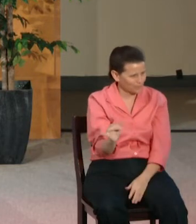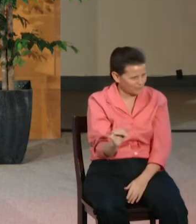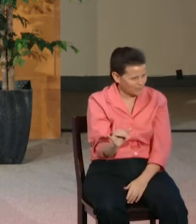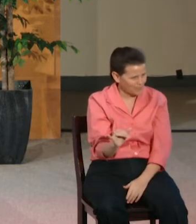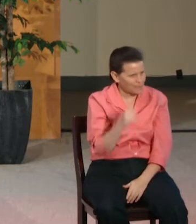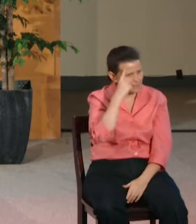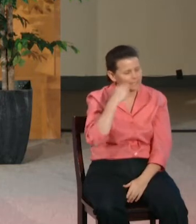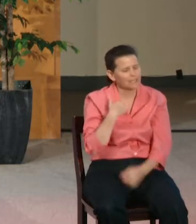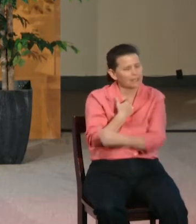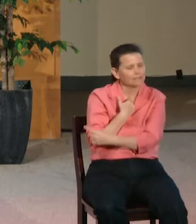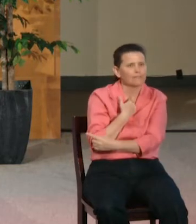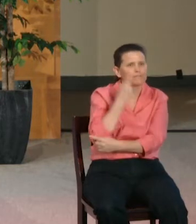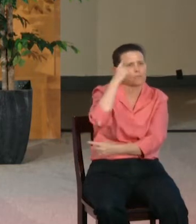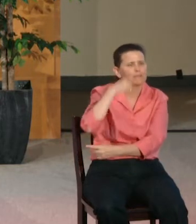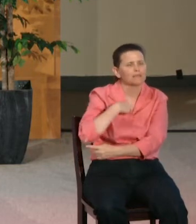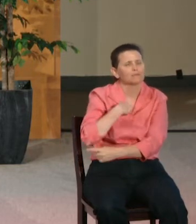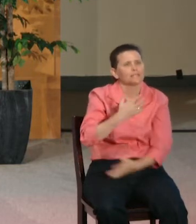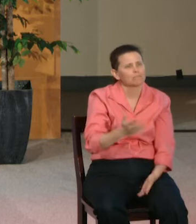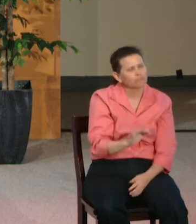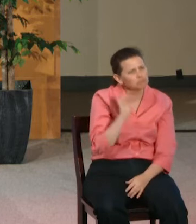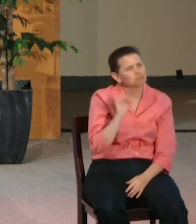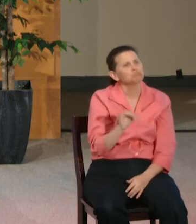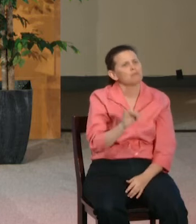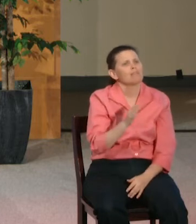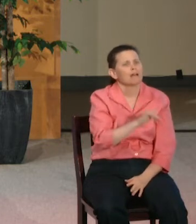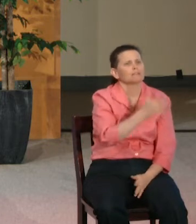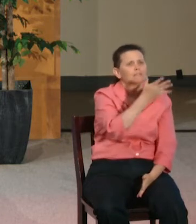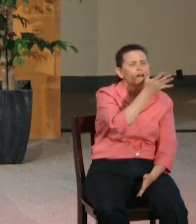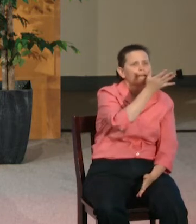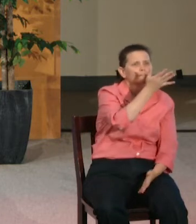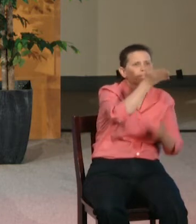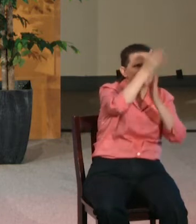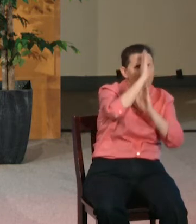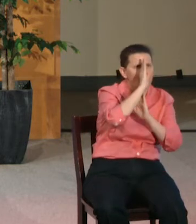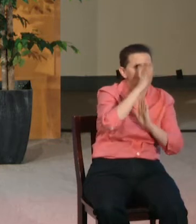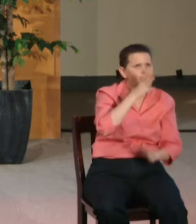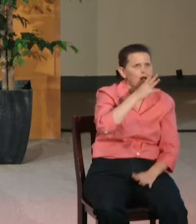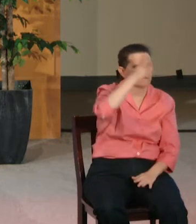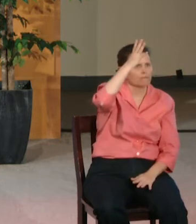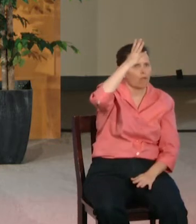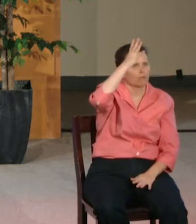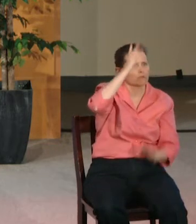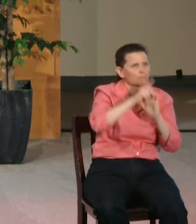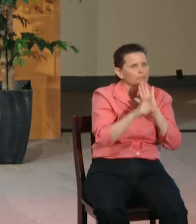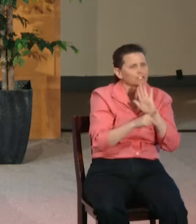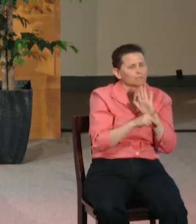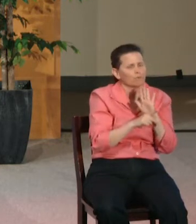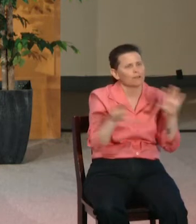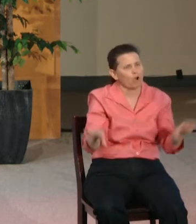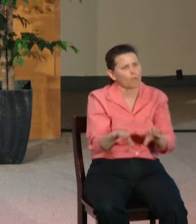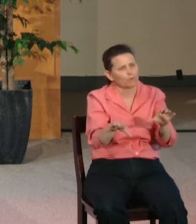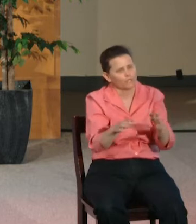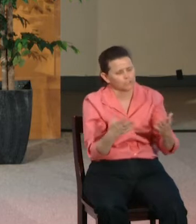too. It's not just for us. Just because we have the words to articulate it and speak about it, it's not just for us. It's an operation